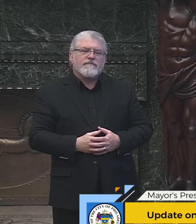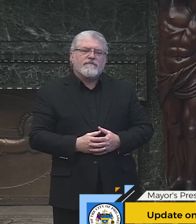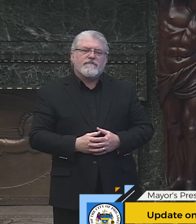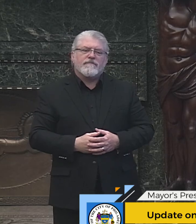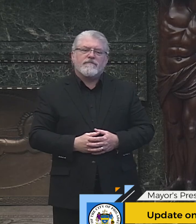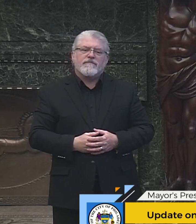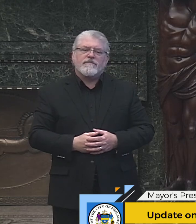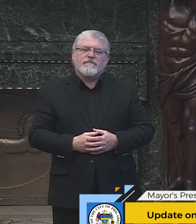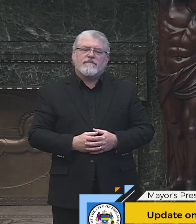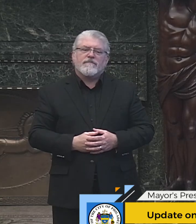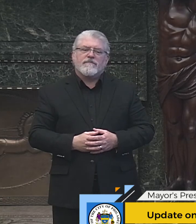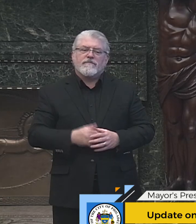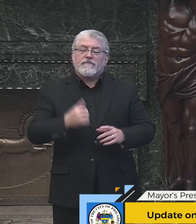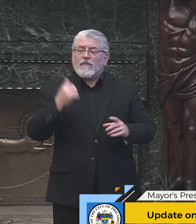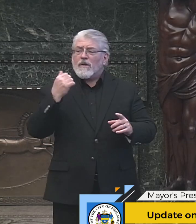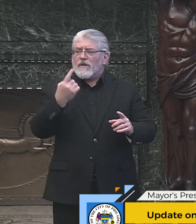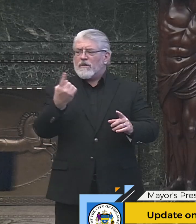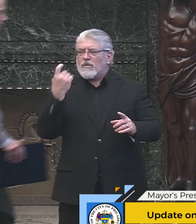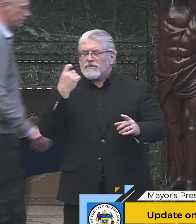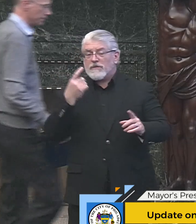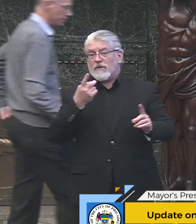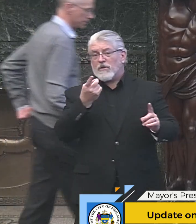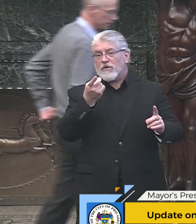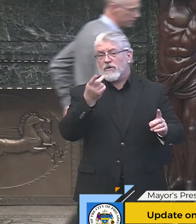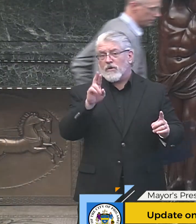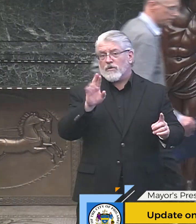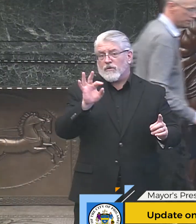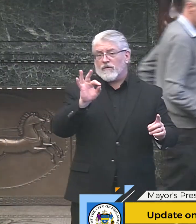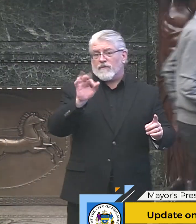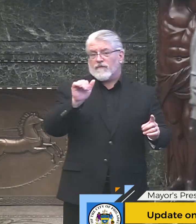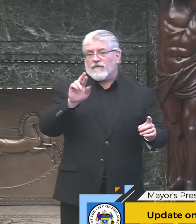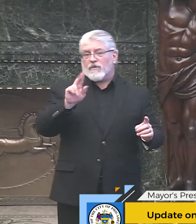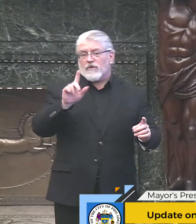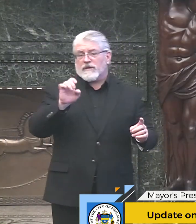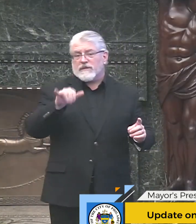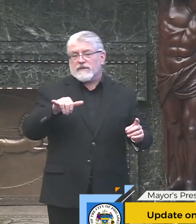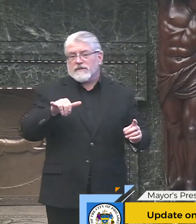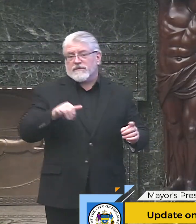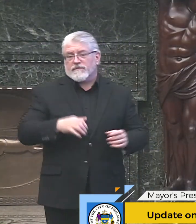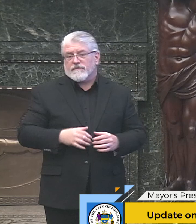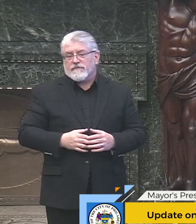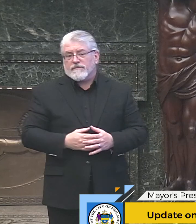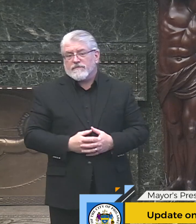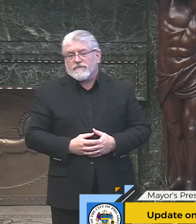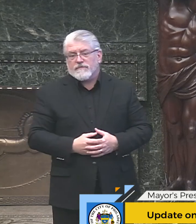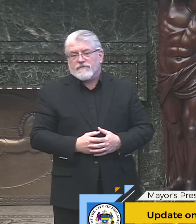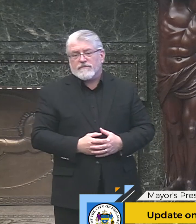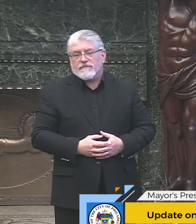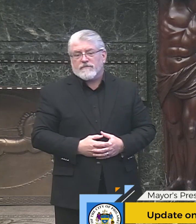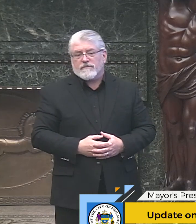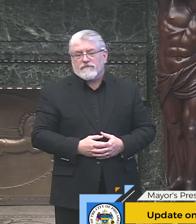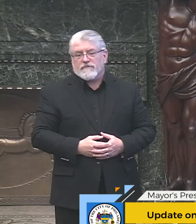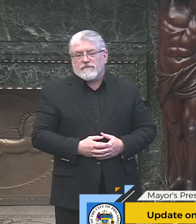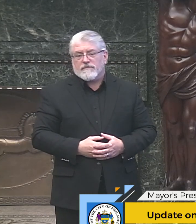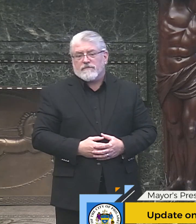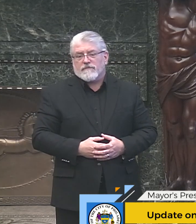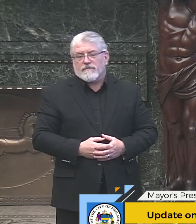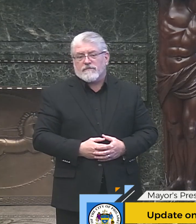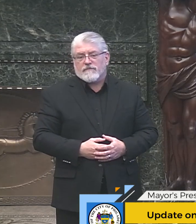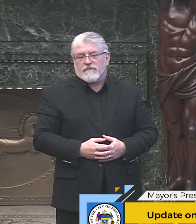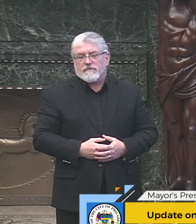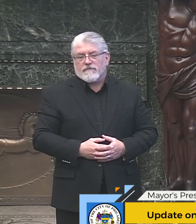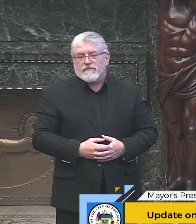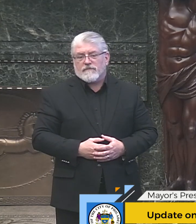Farley. Could you please repeat for me the breakdown of cases